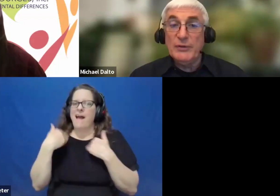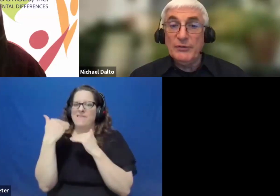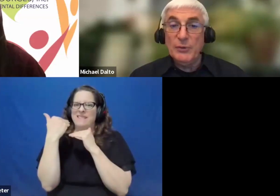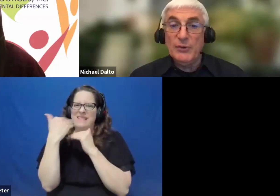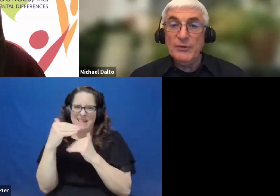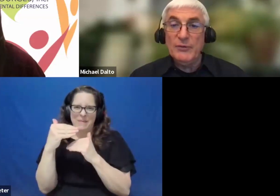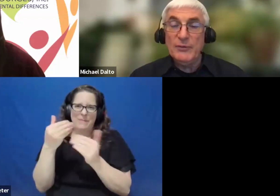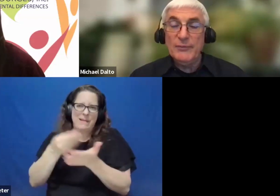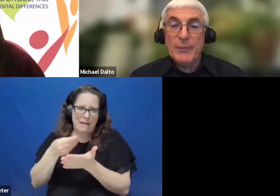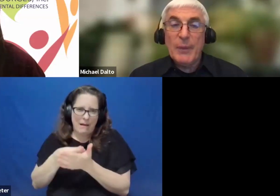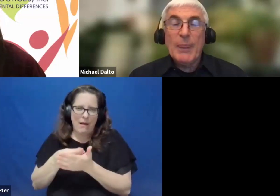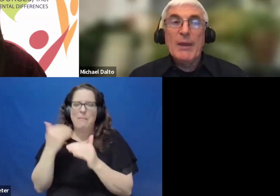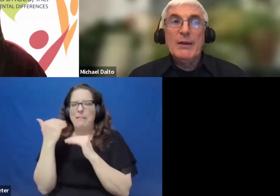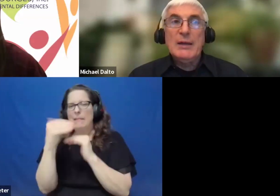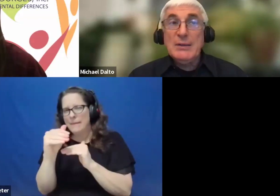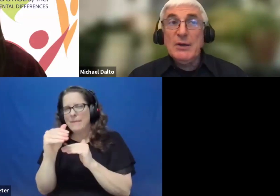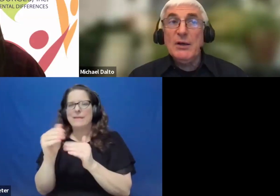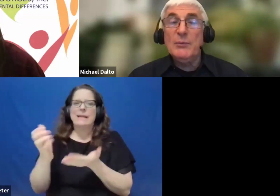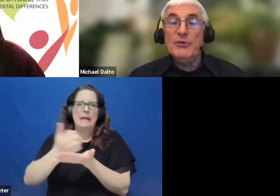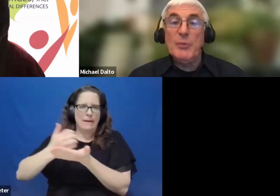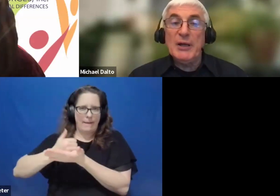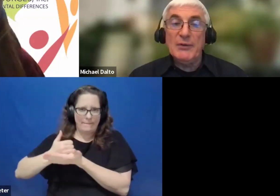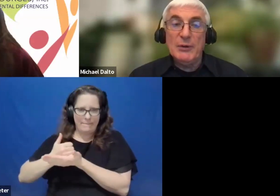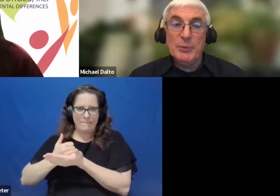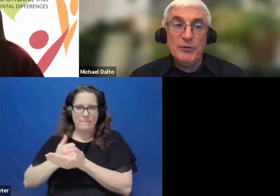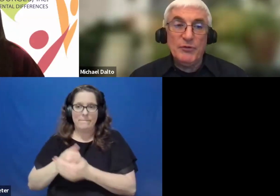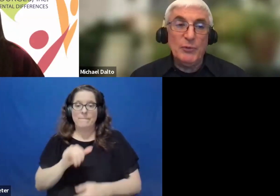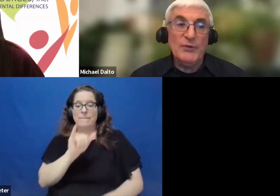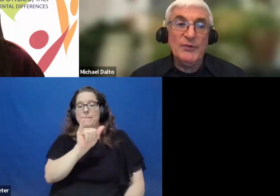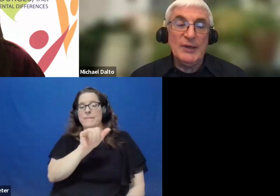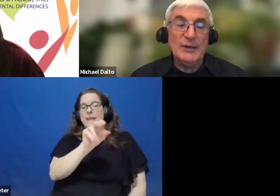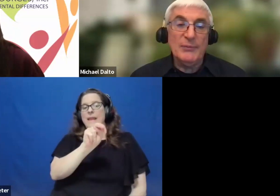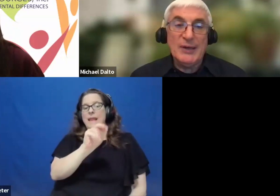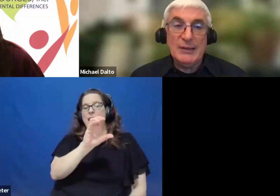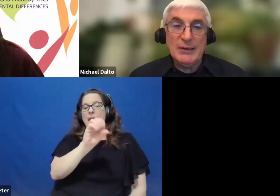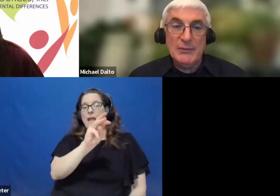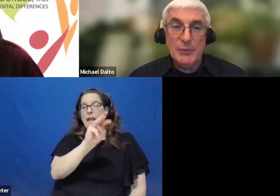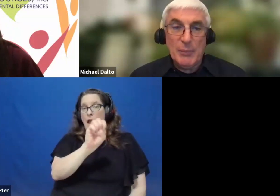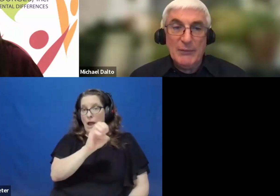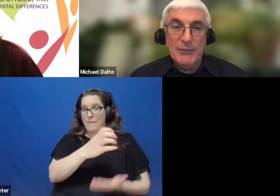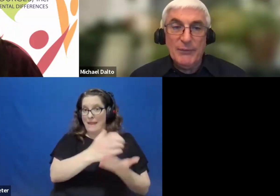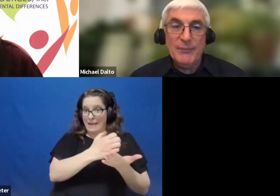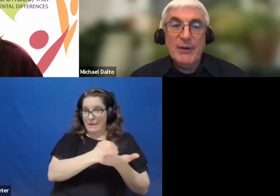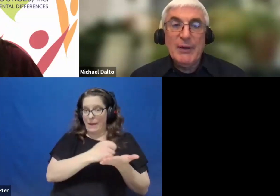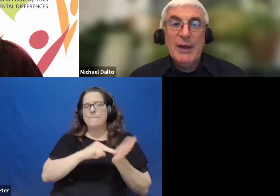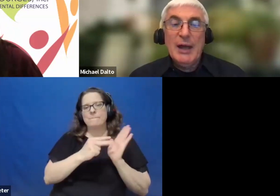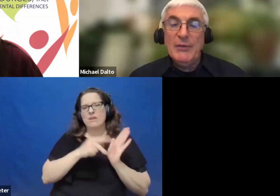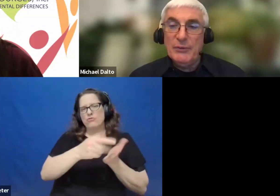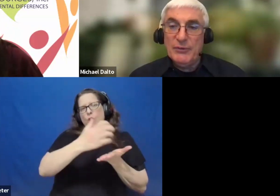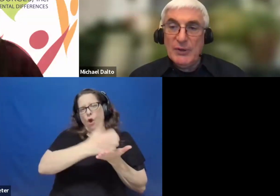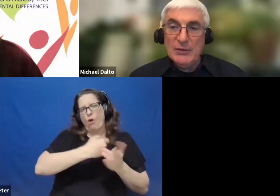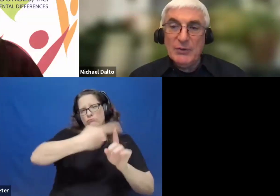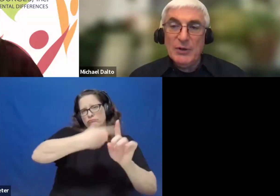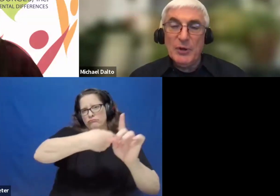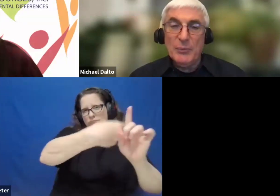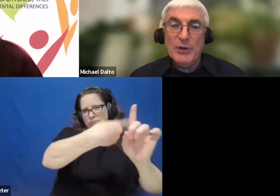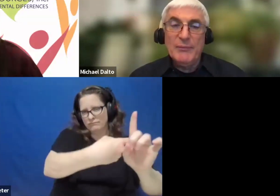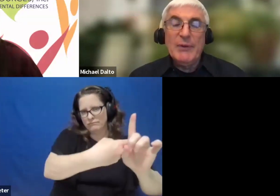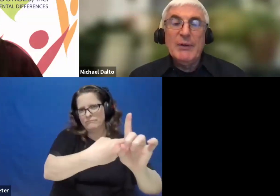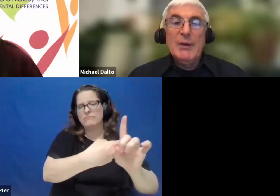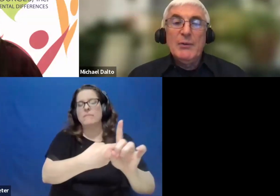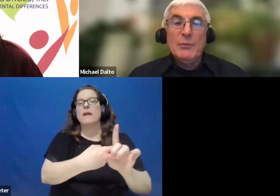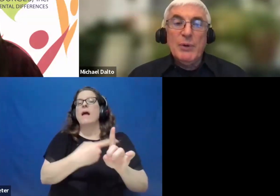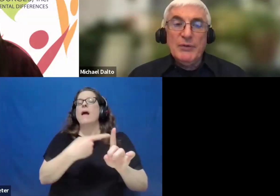or resources. Income is money that a person receives in a given month, and there's an income